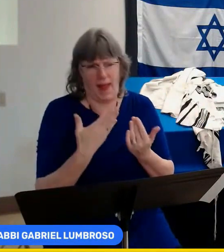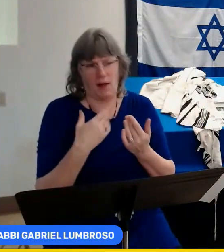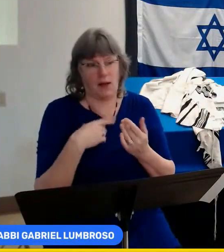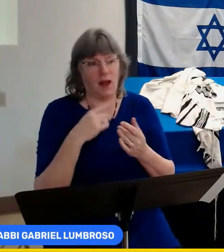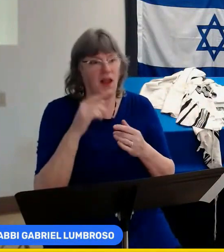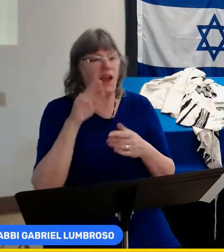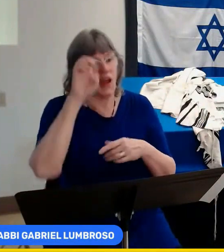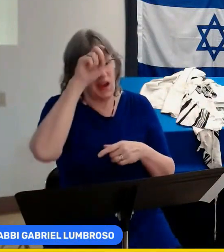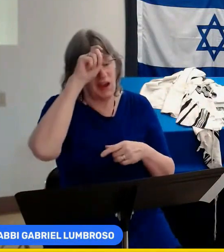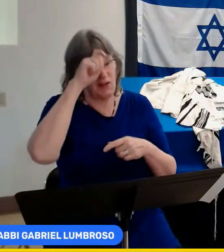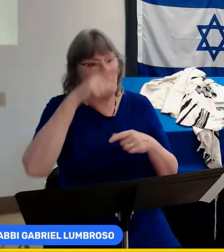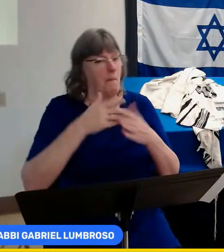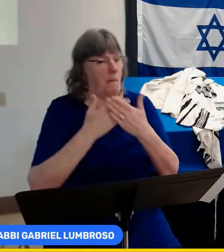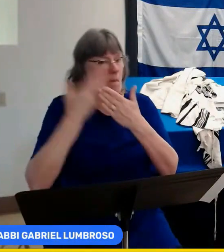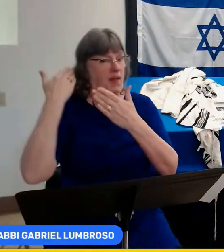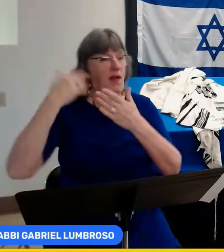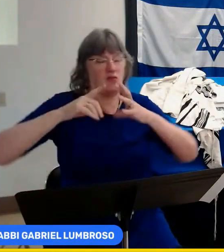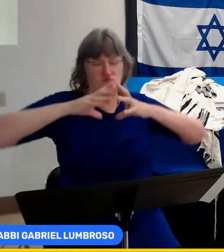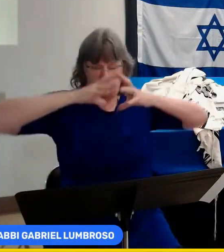called Egypt.